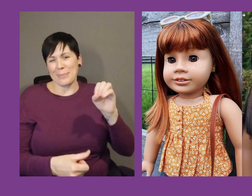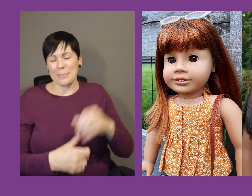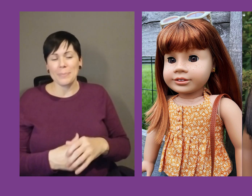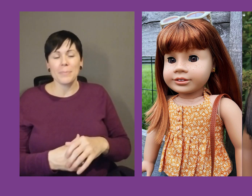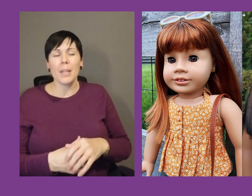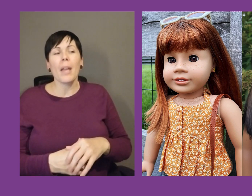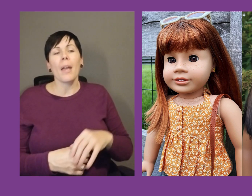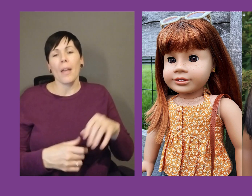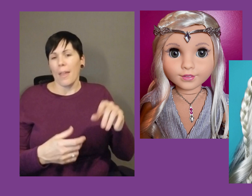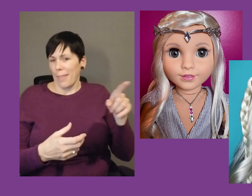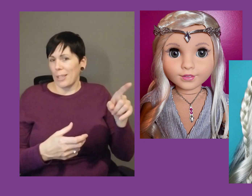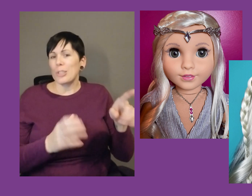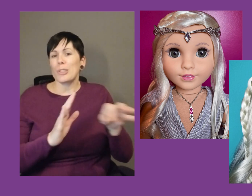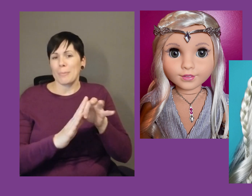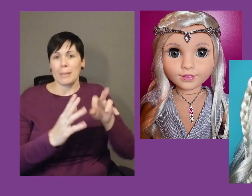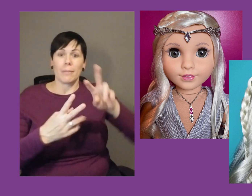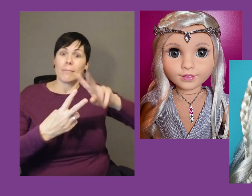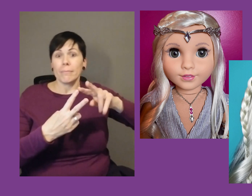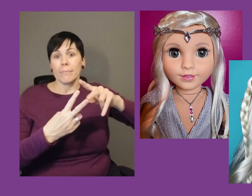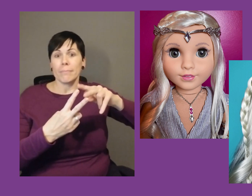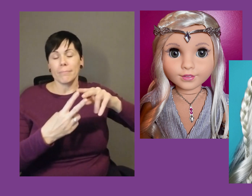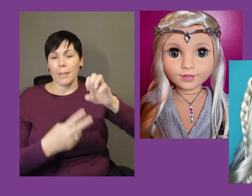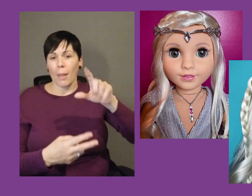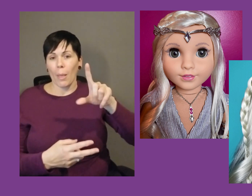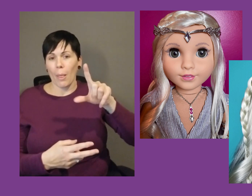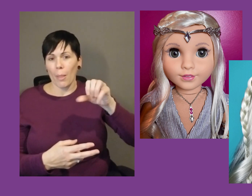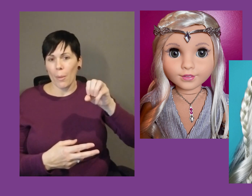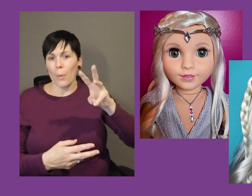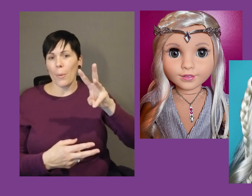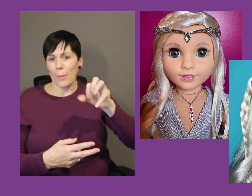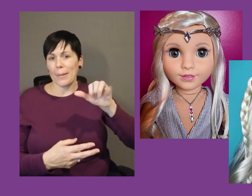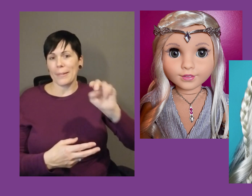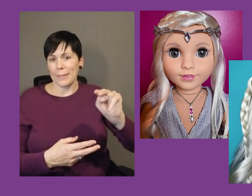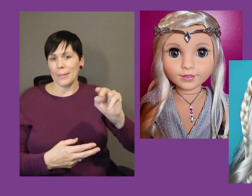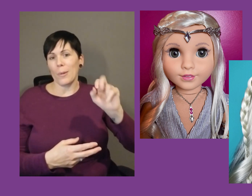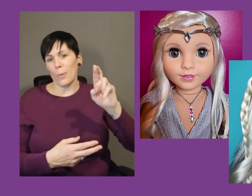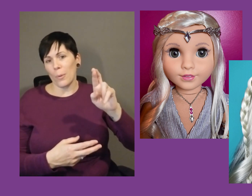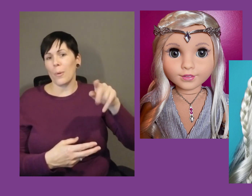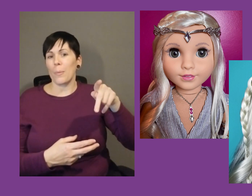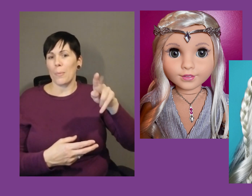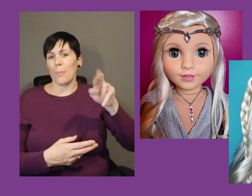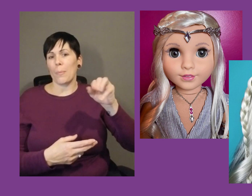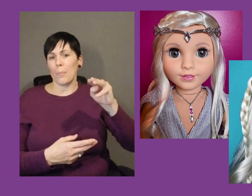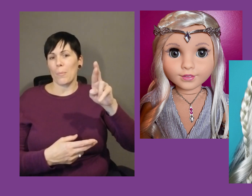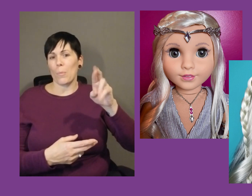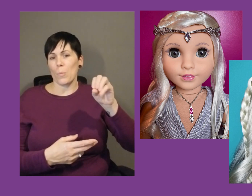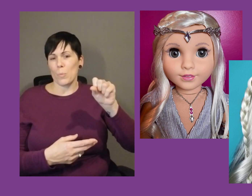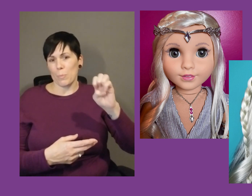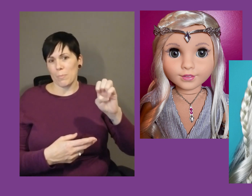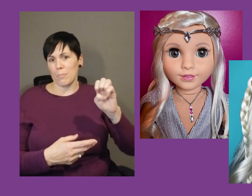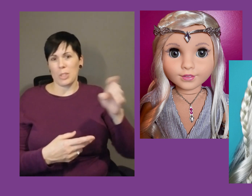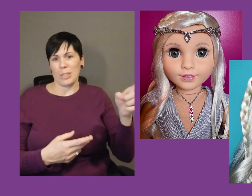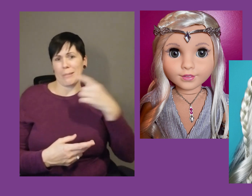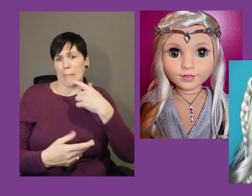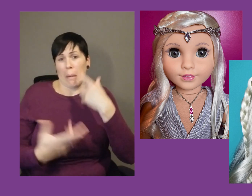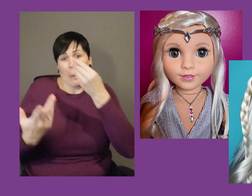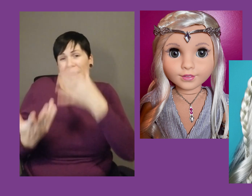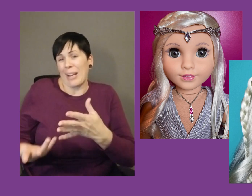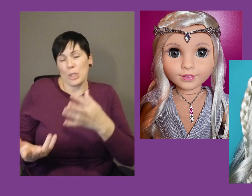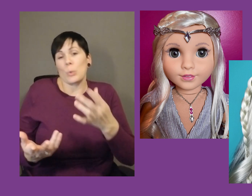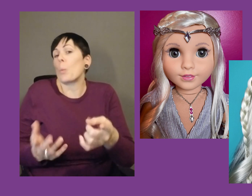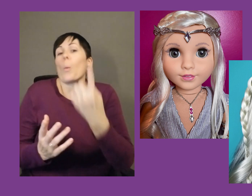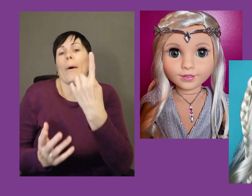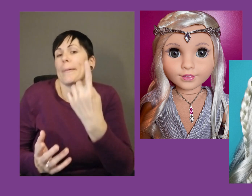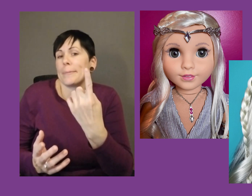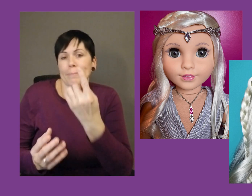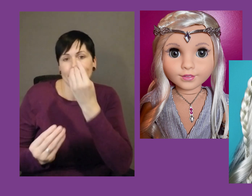narrow it down between Elowen and Primrose, the two shimmering silver dolls that we have, but she just said one. I don't care which one.